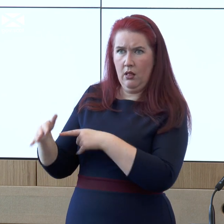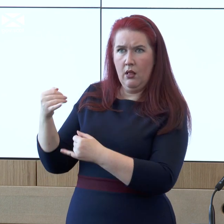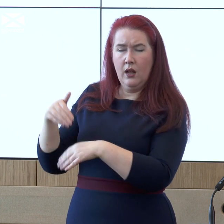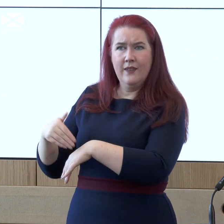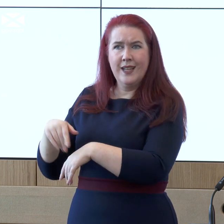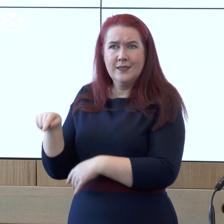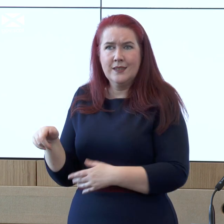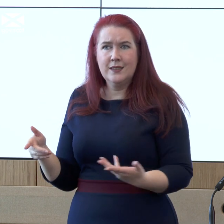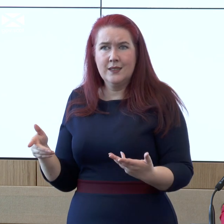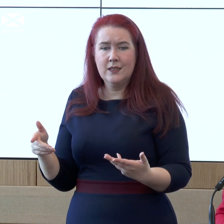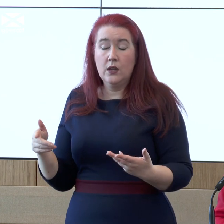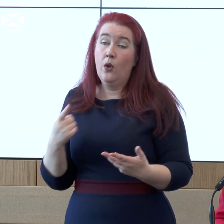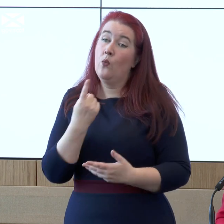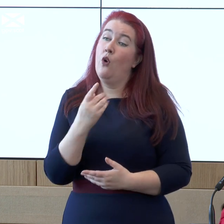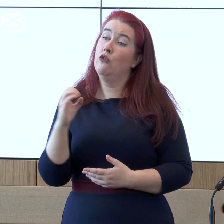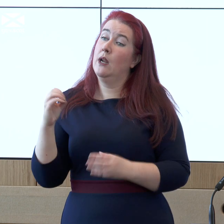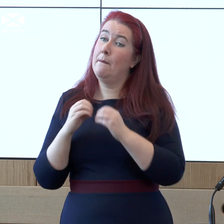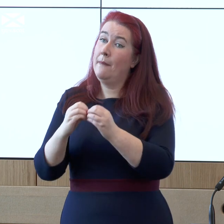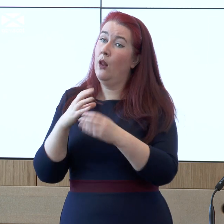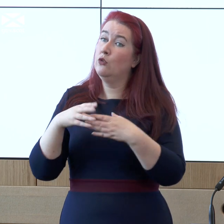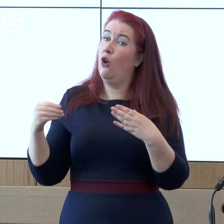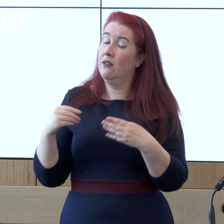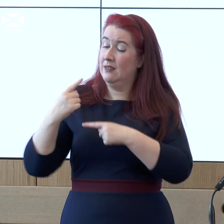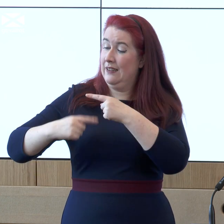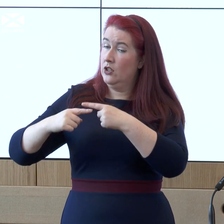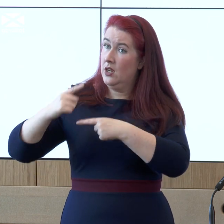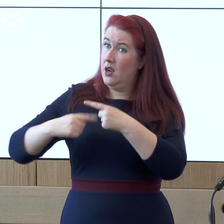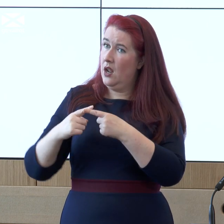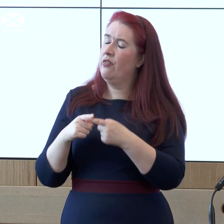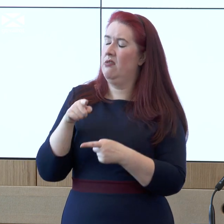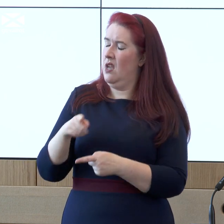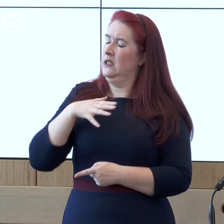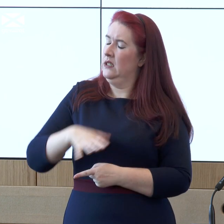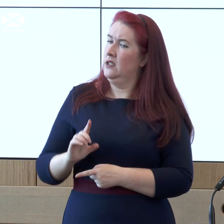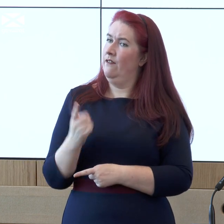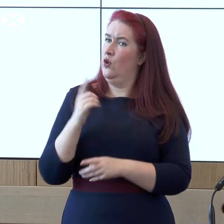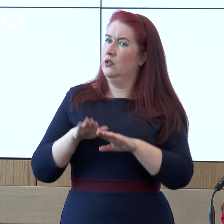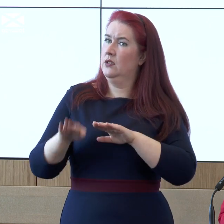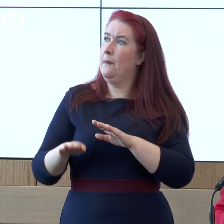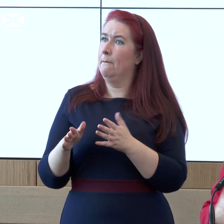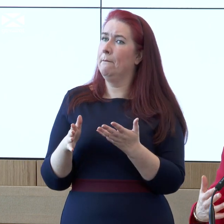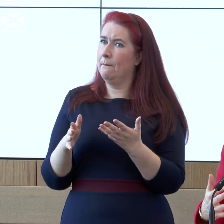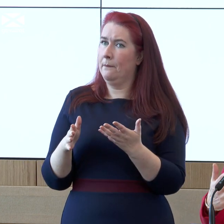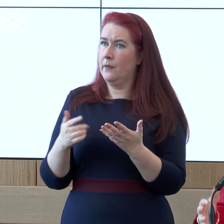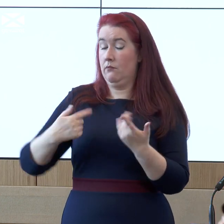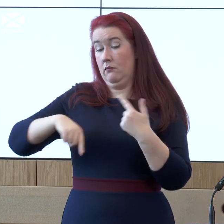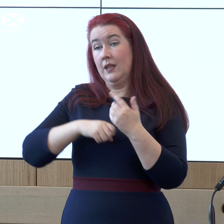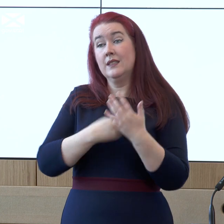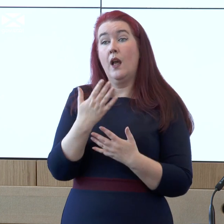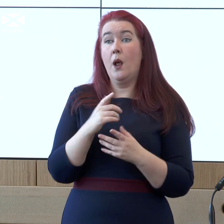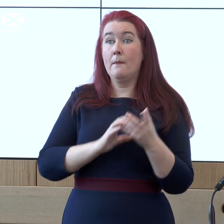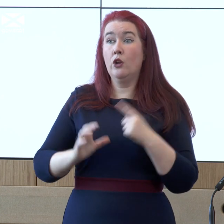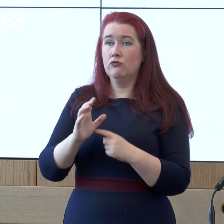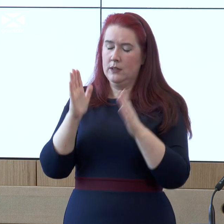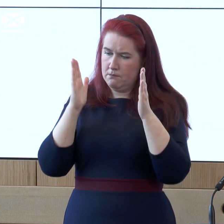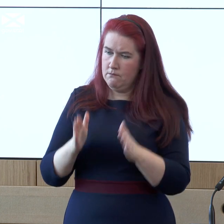So delivering on the $100 billion a year commitment is a necessary first step that developed countries must take towards addressing